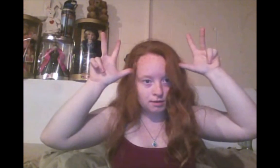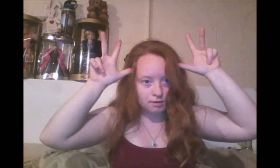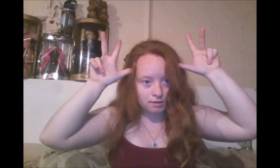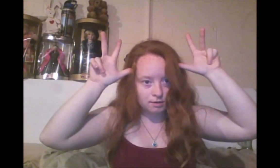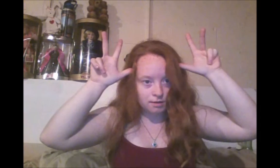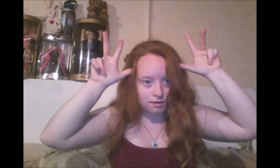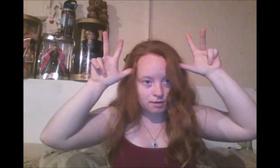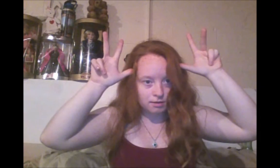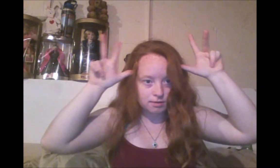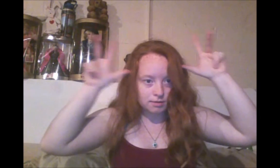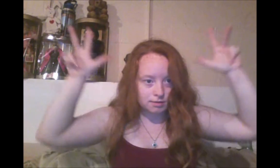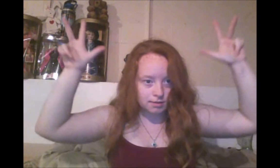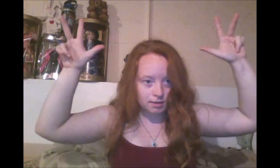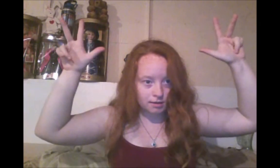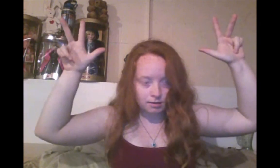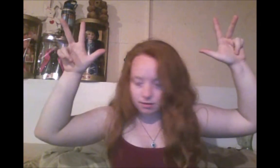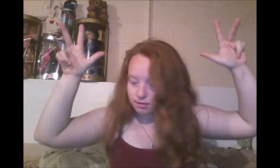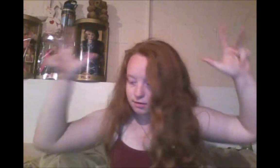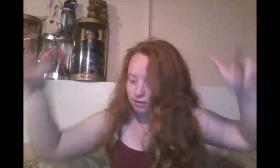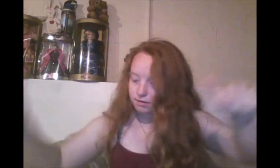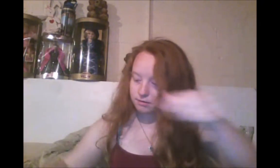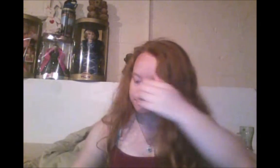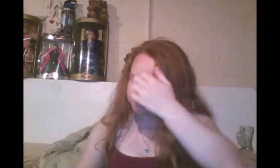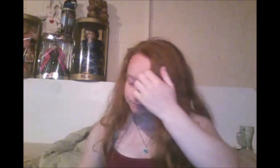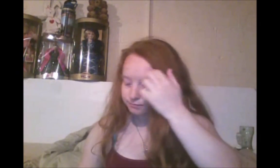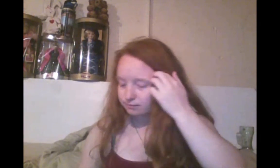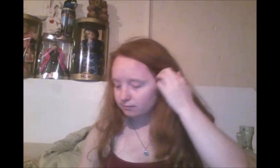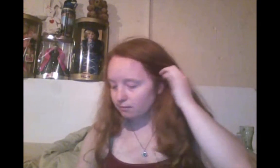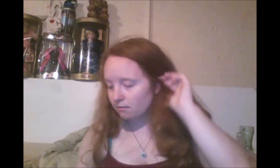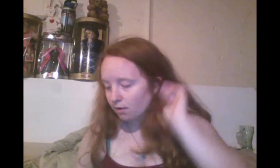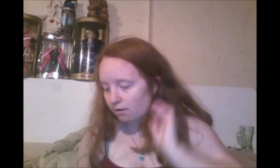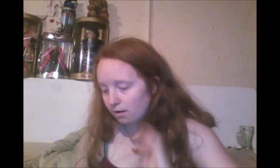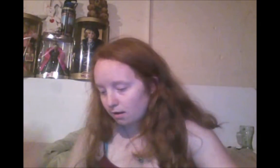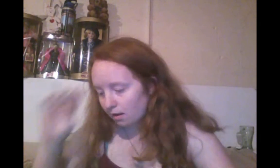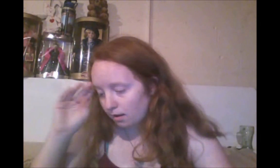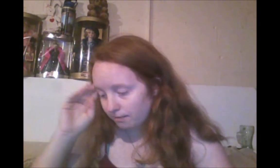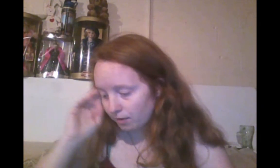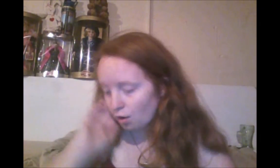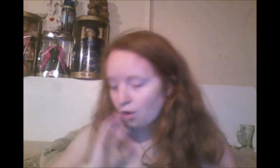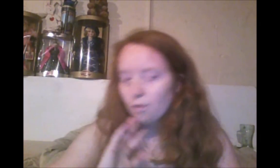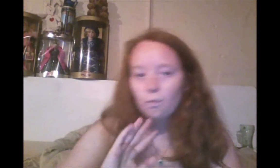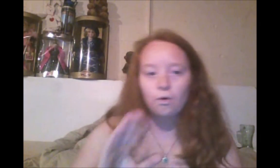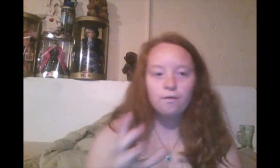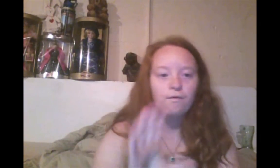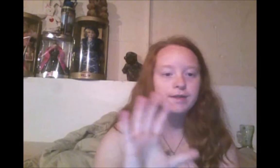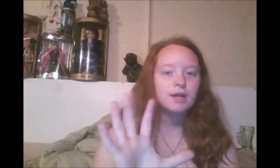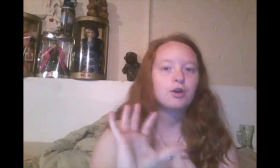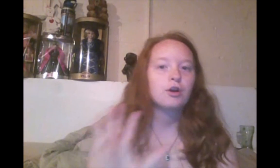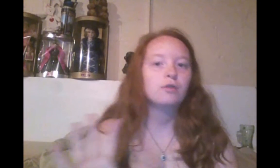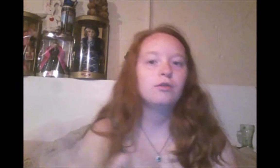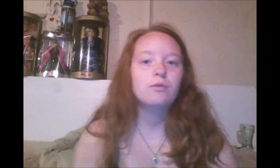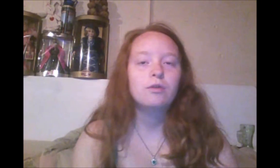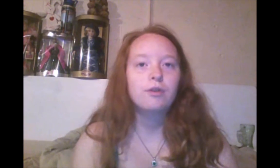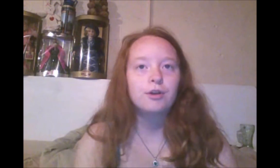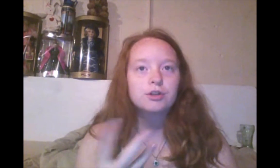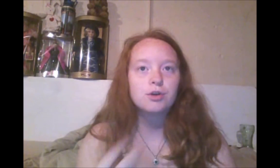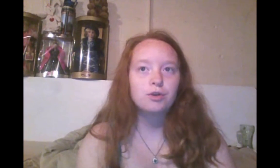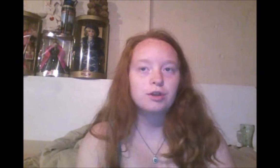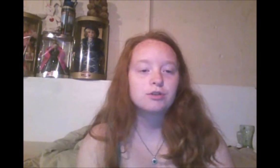Deer. Okay, wolf is like you're gonna do. You're gonna show